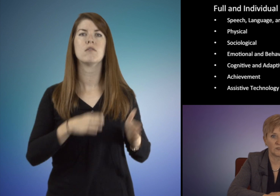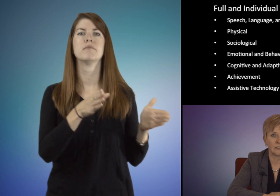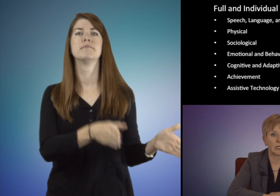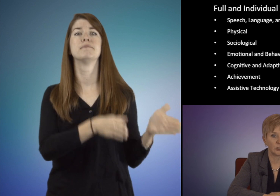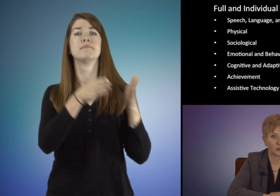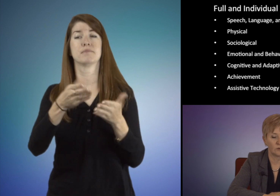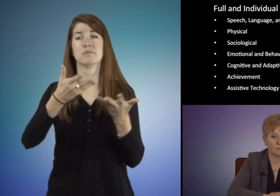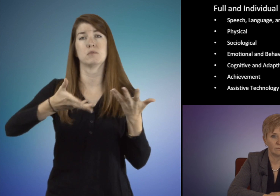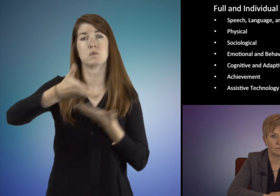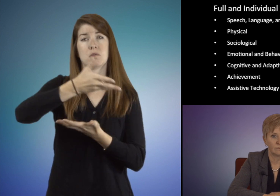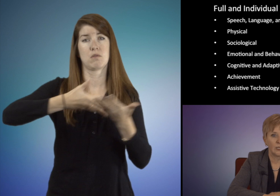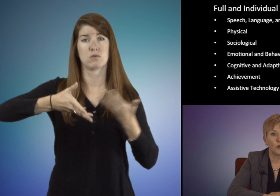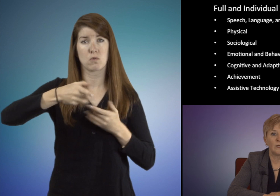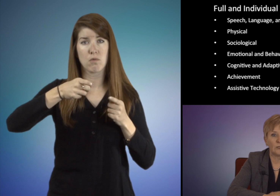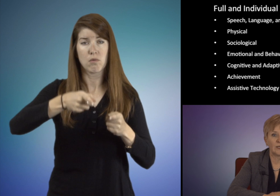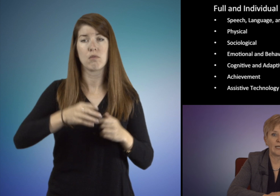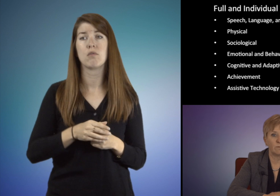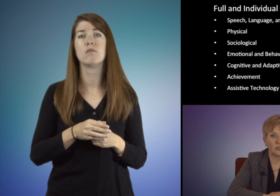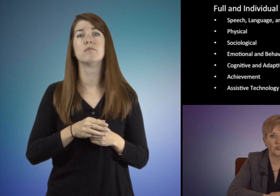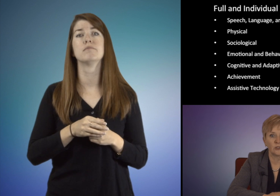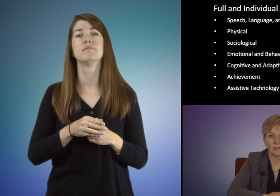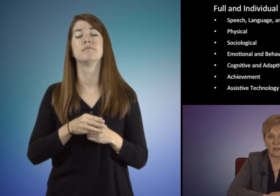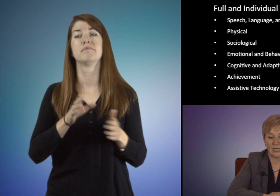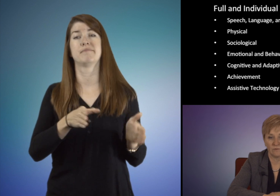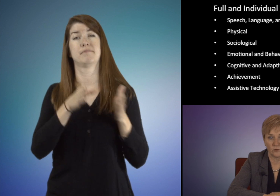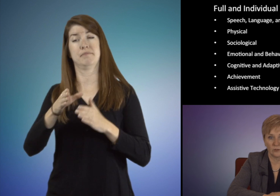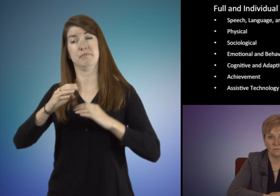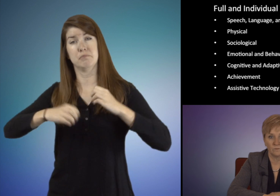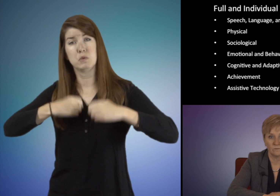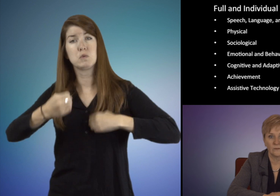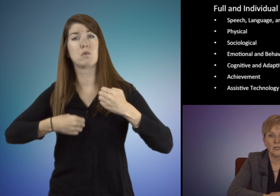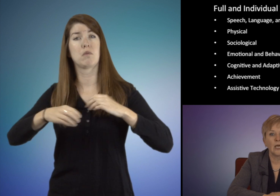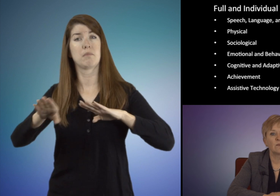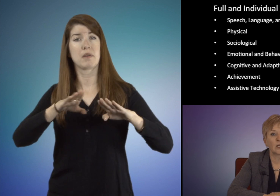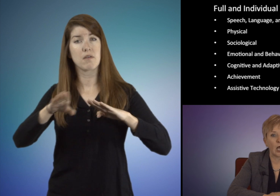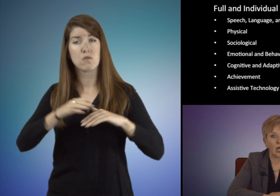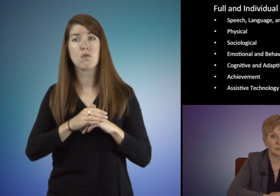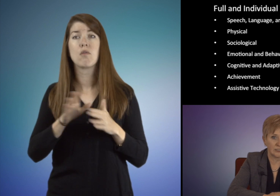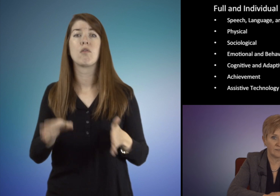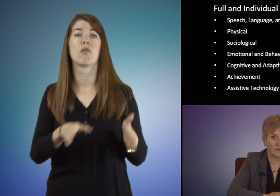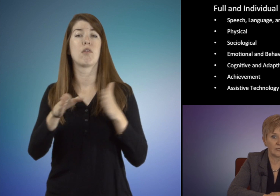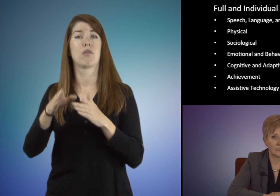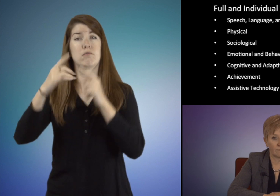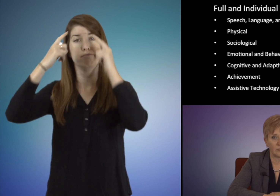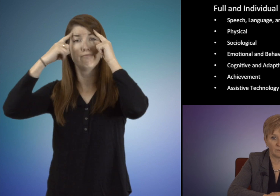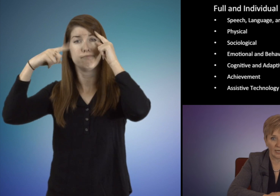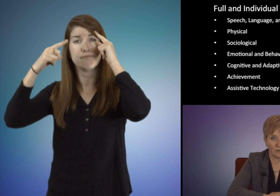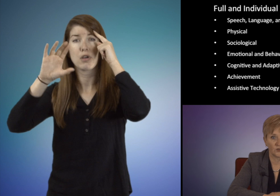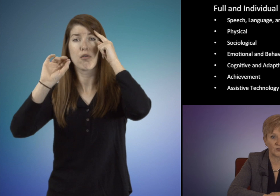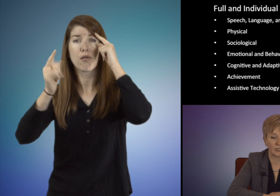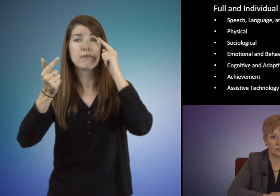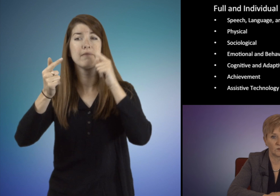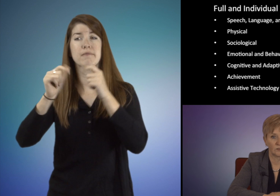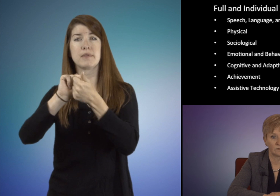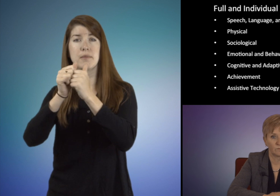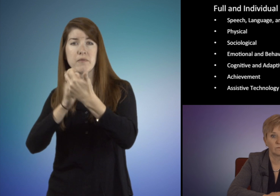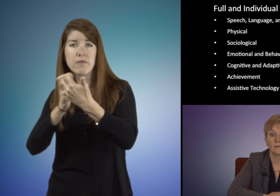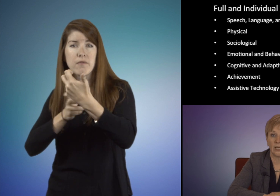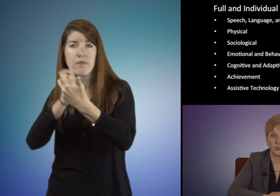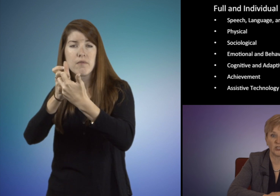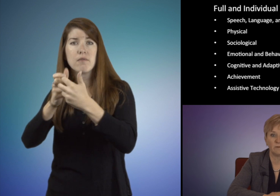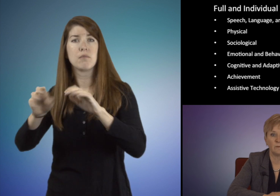is sociological. We look at emotional and behavioral, the cognitive and adaptive behavior